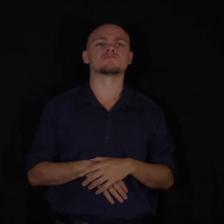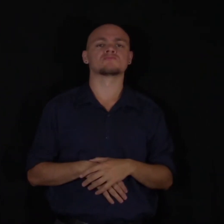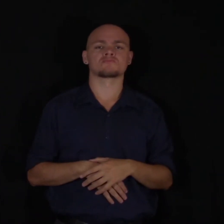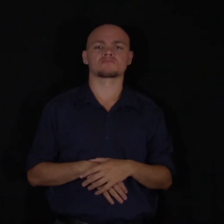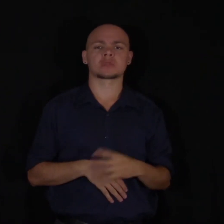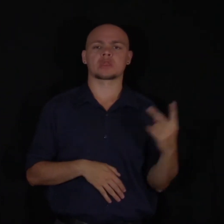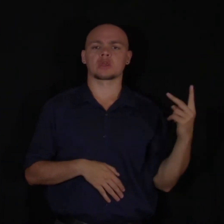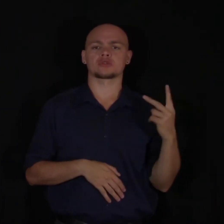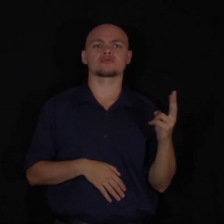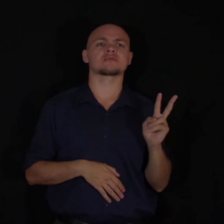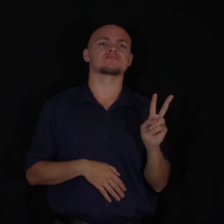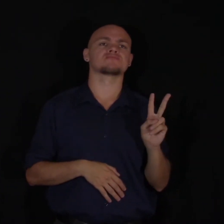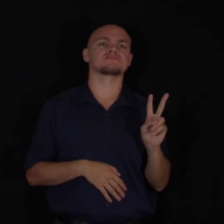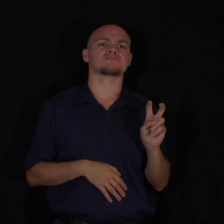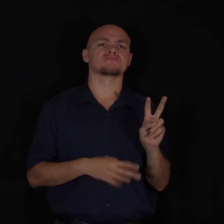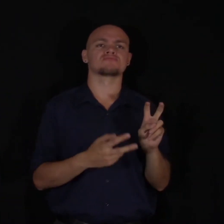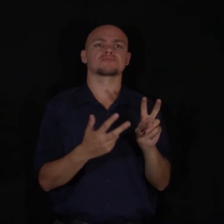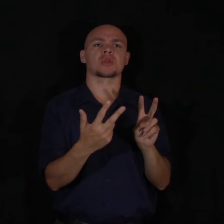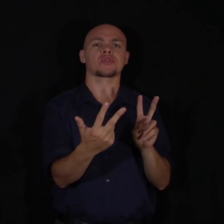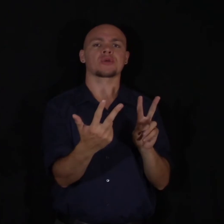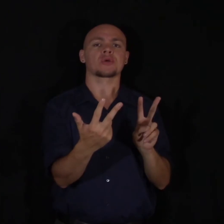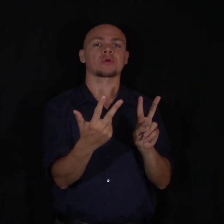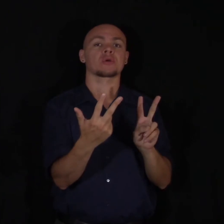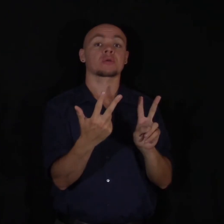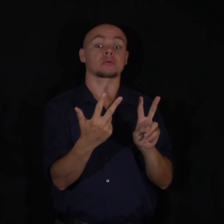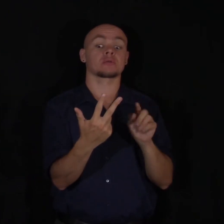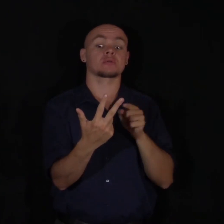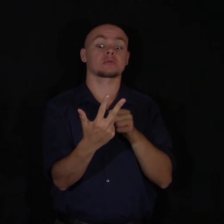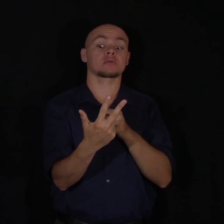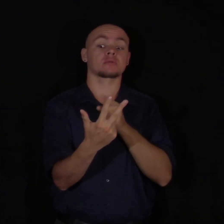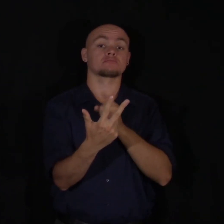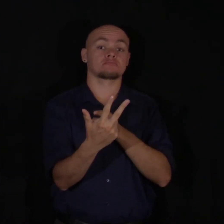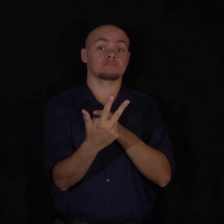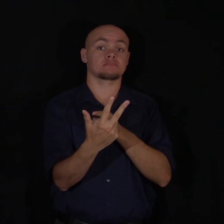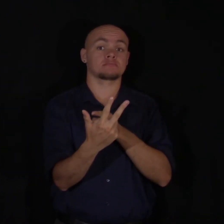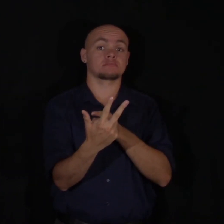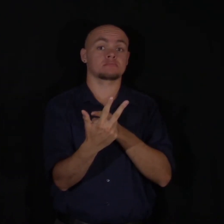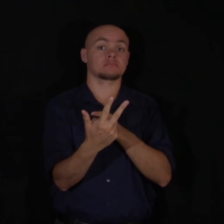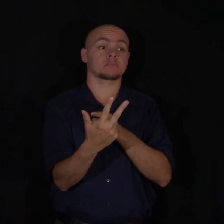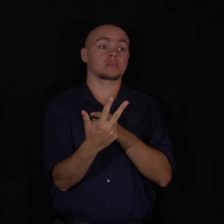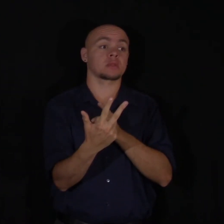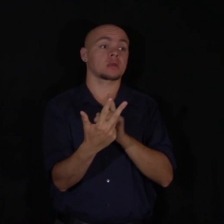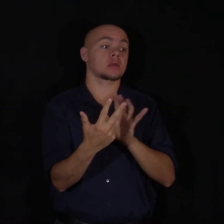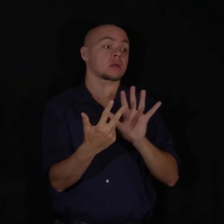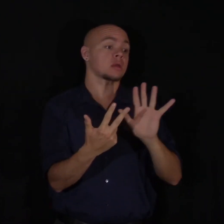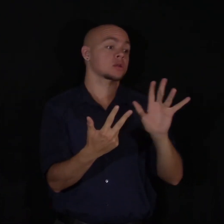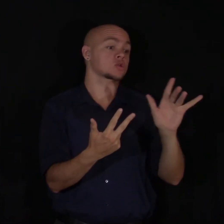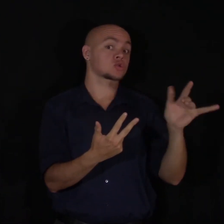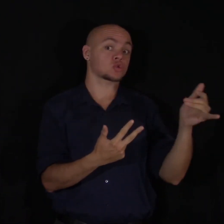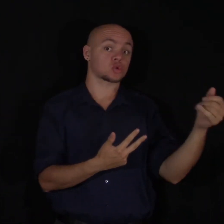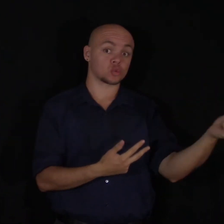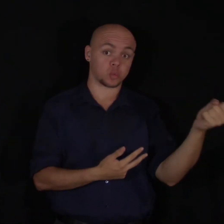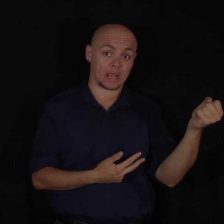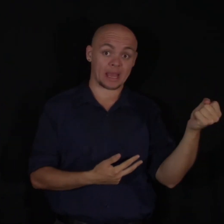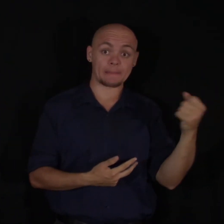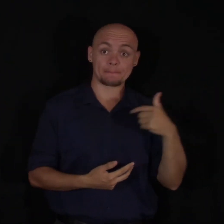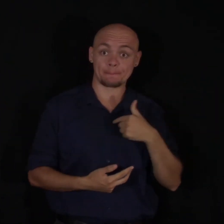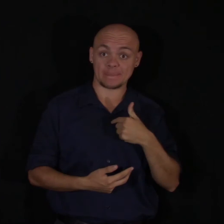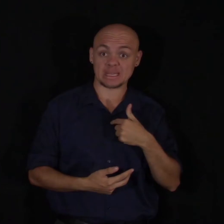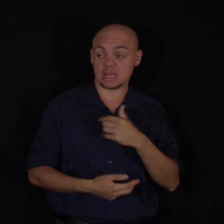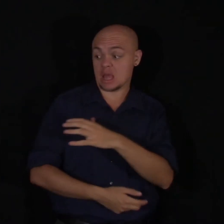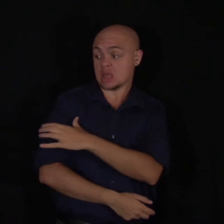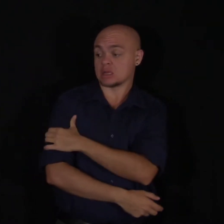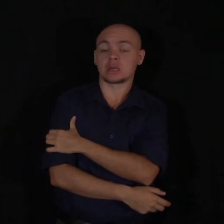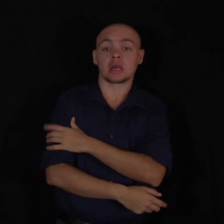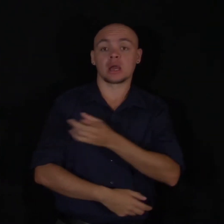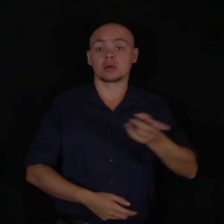crossing paths, all of a sudden, one of the guys on the outside reached out, grabbed me, picked me up and swung